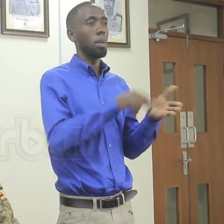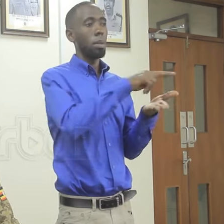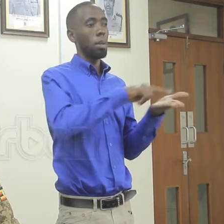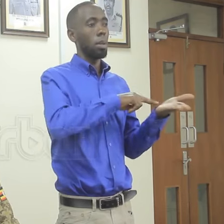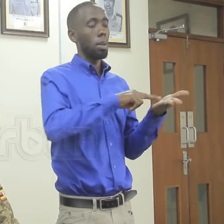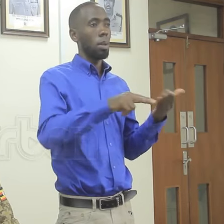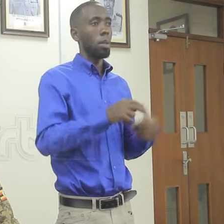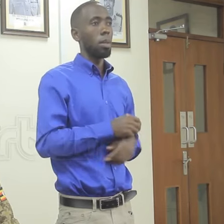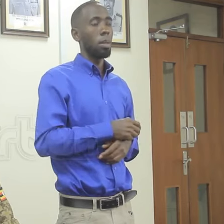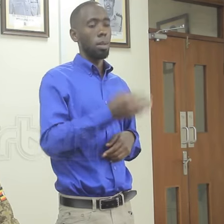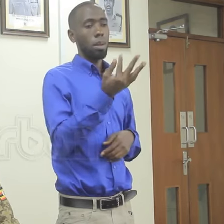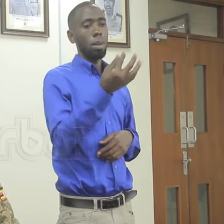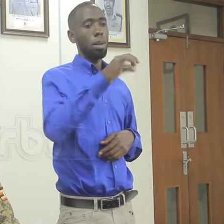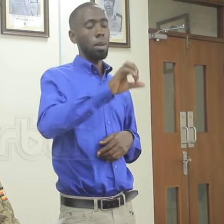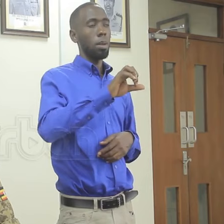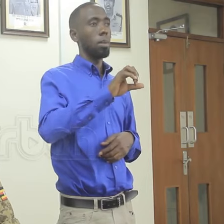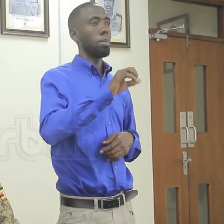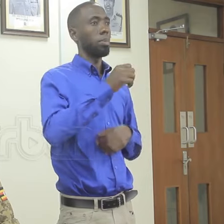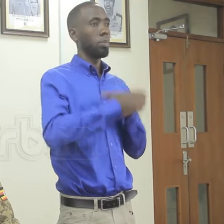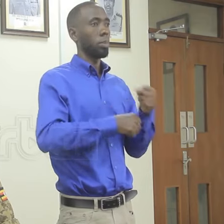juvenile committed suicide.